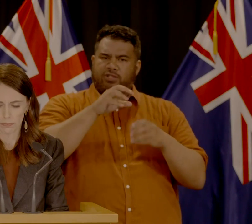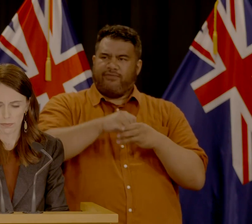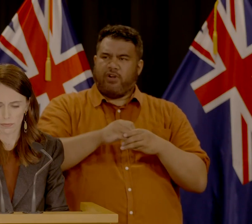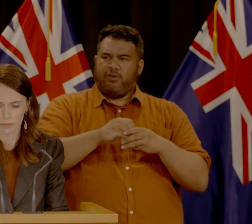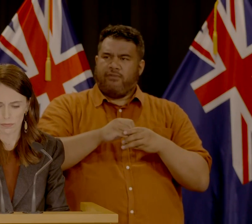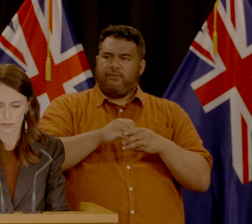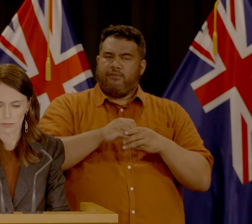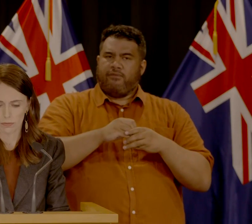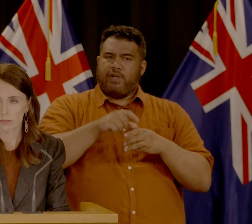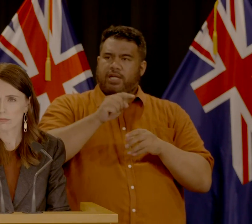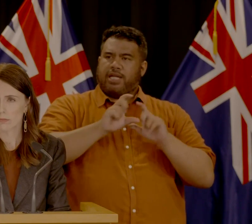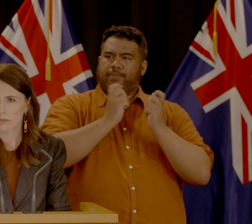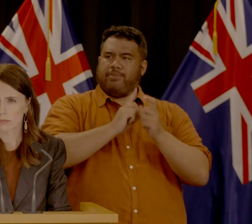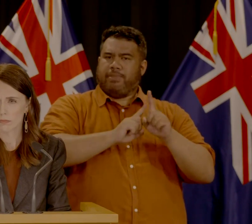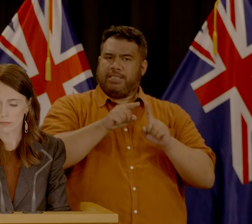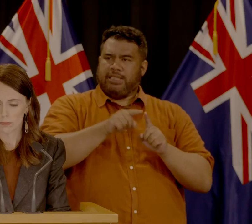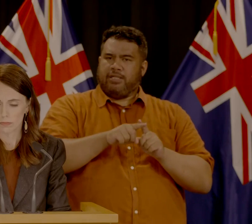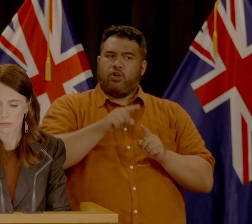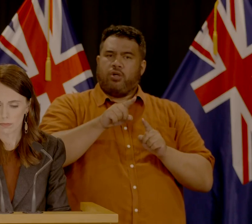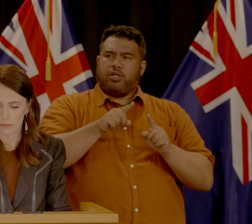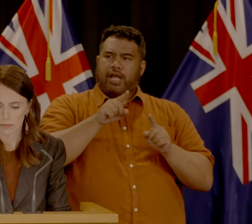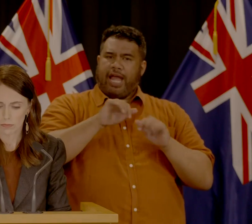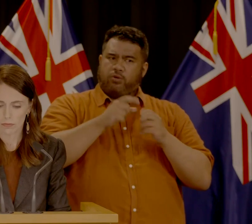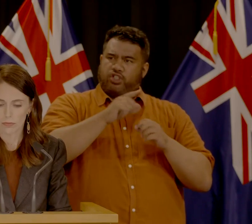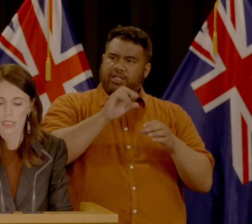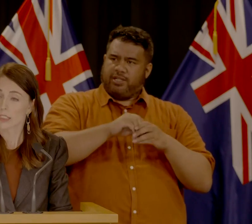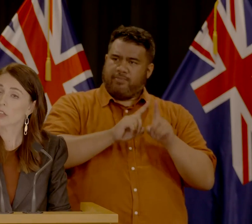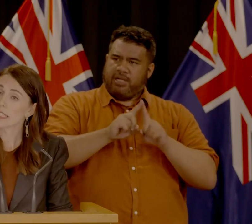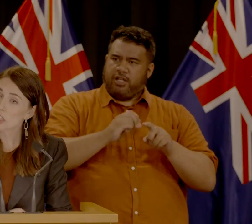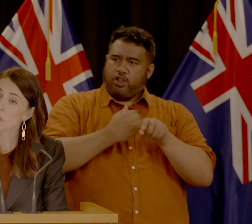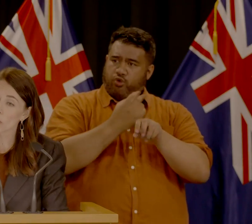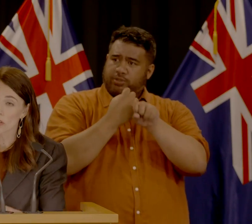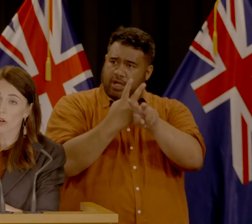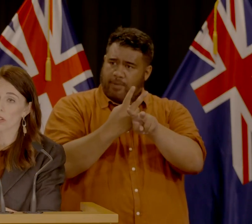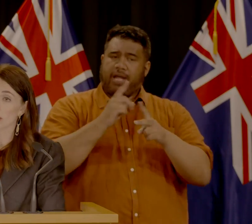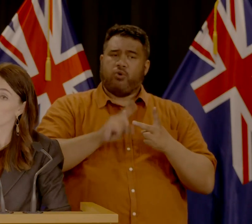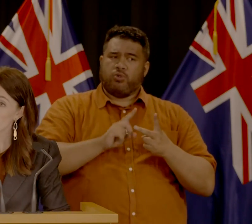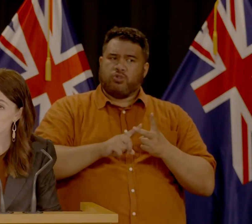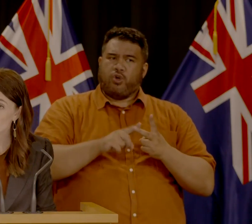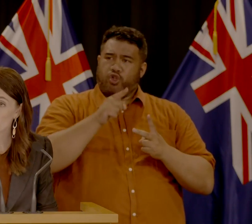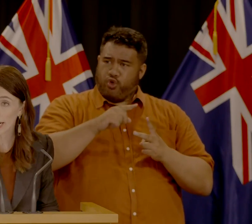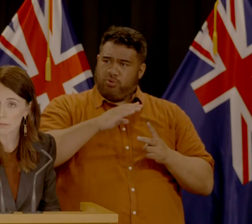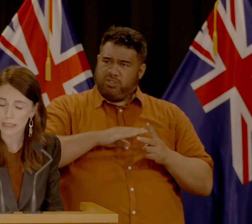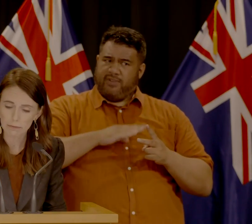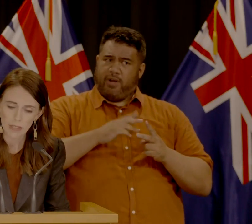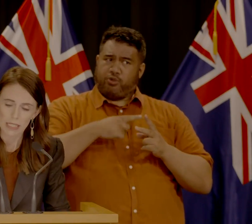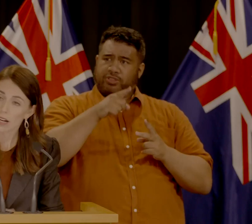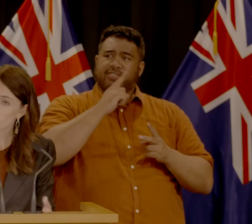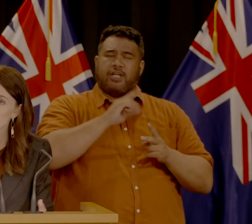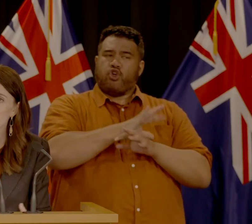being tested when she sat next to Peter Dutton for over an hour? So yes, she was on the line for